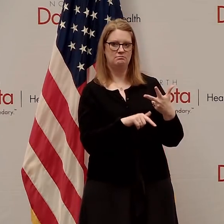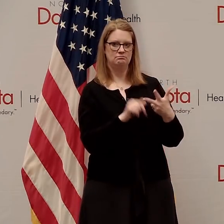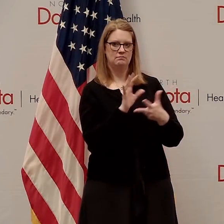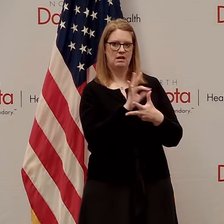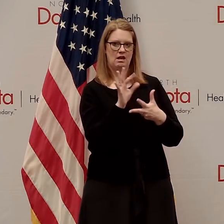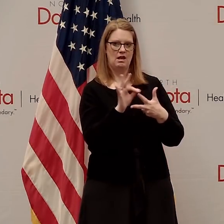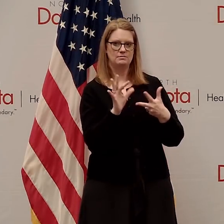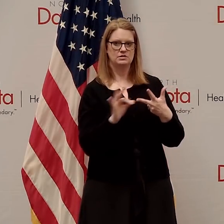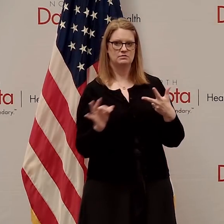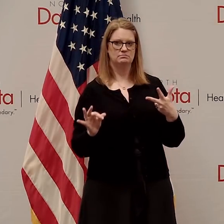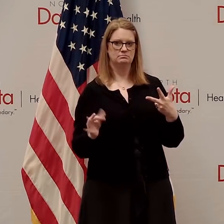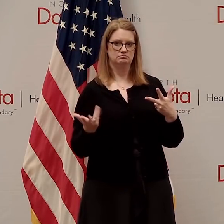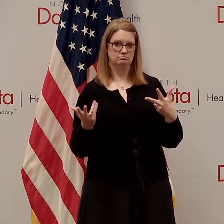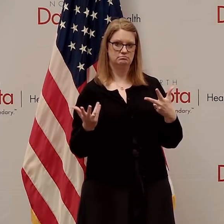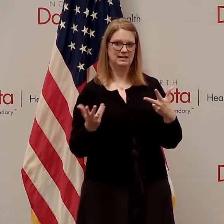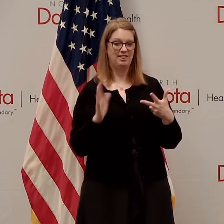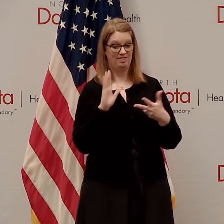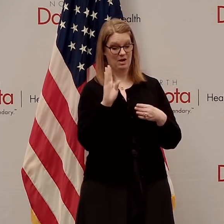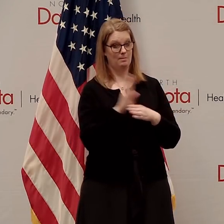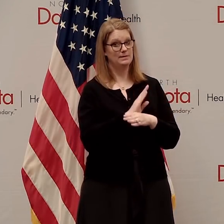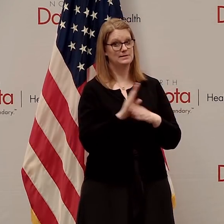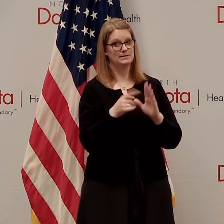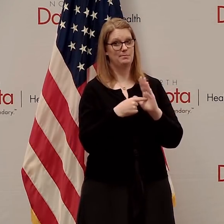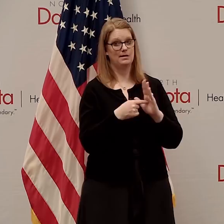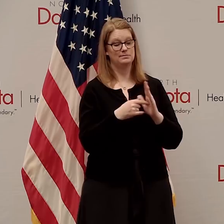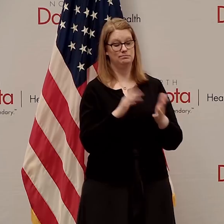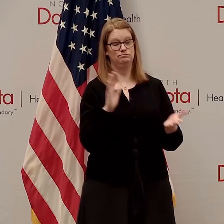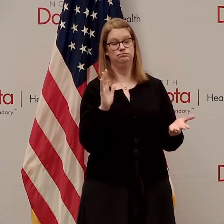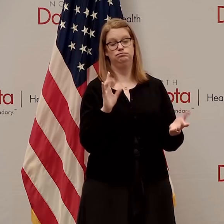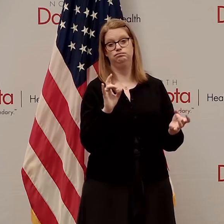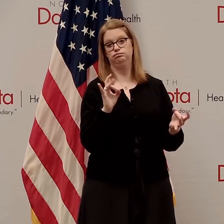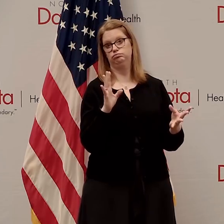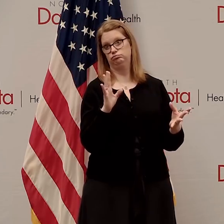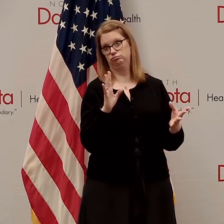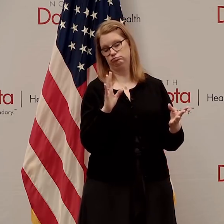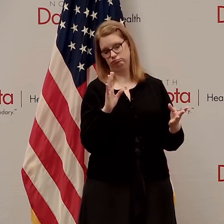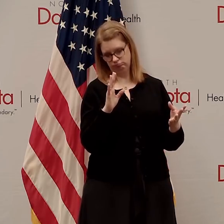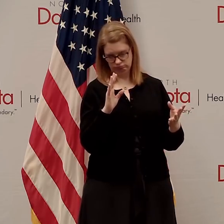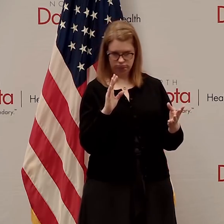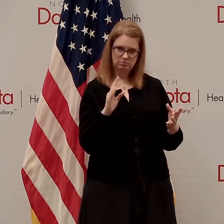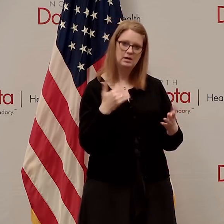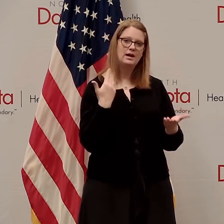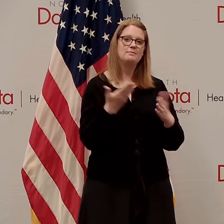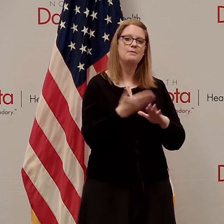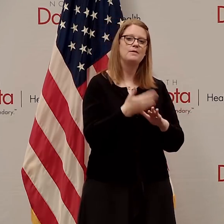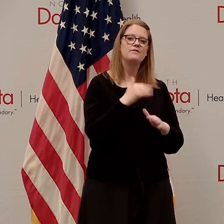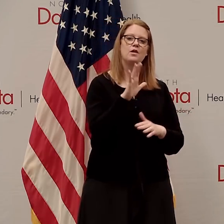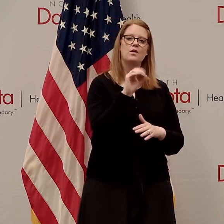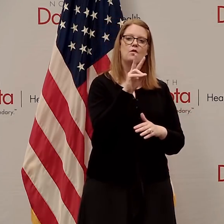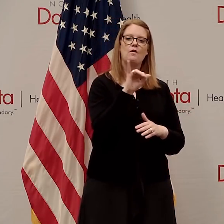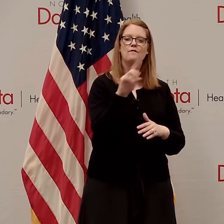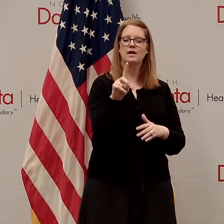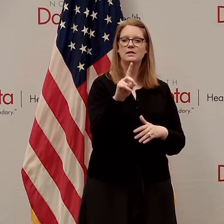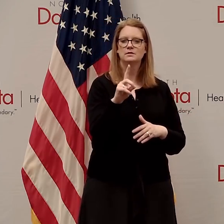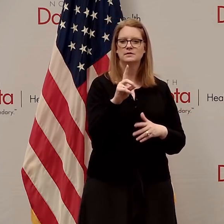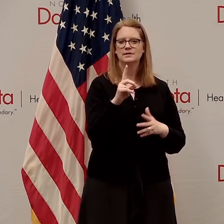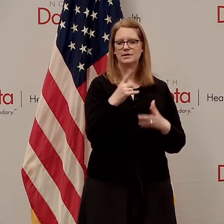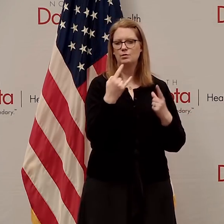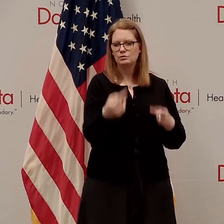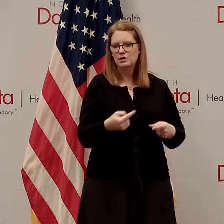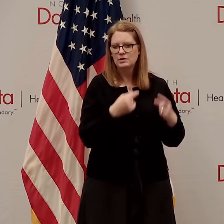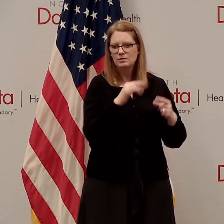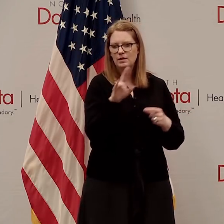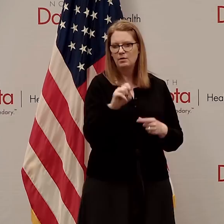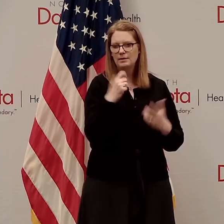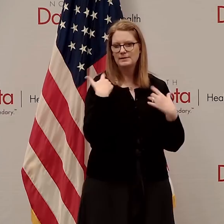know their business models are strained. Their business models might have been strained before COVID because of challenges in the U.S. healthcare system,